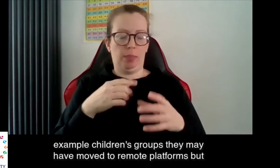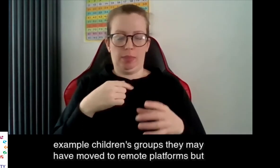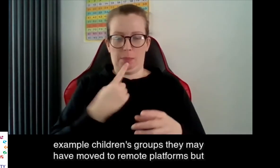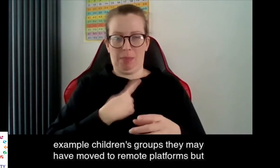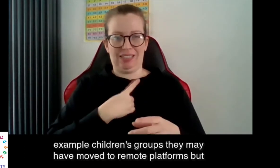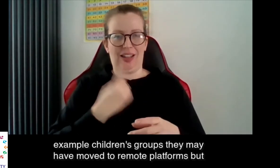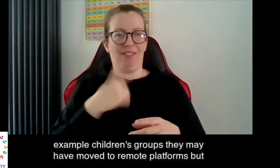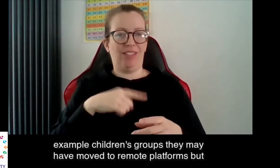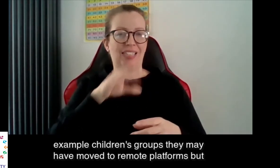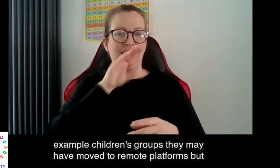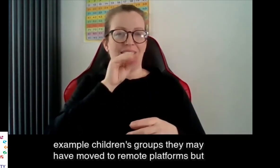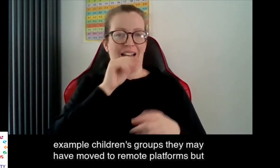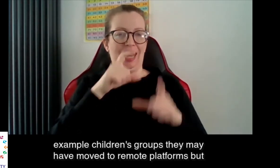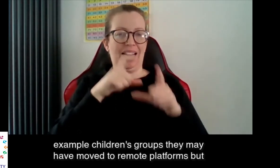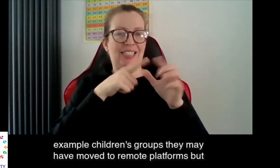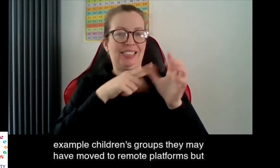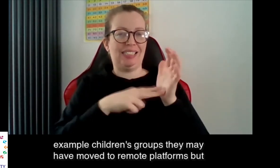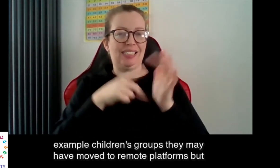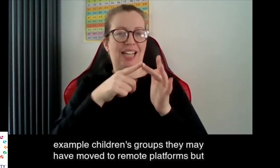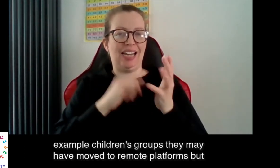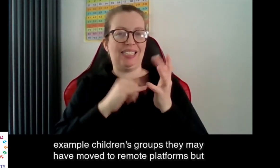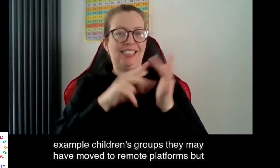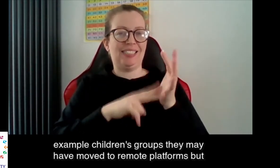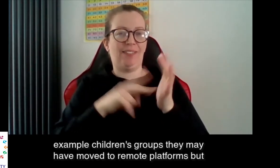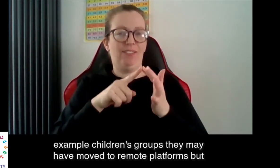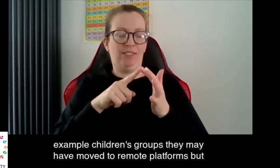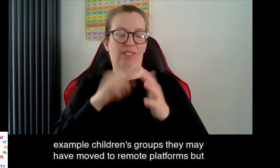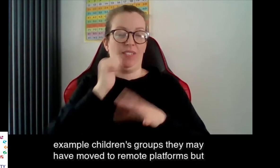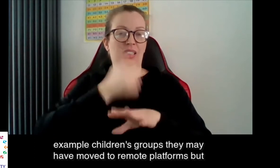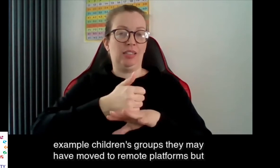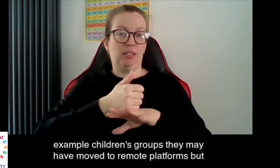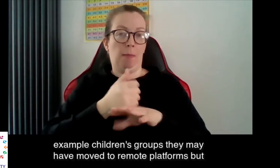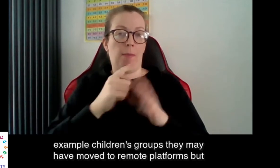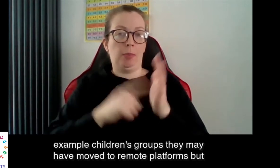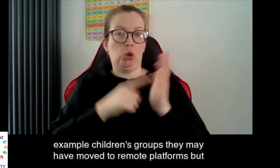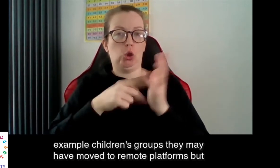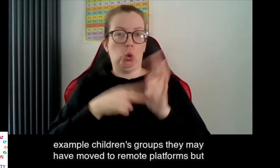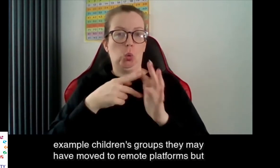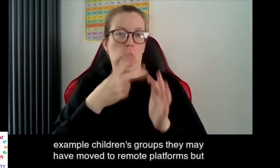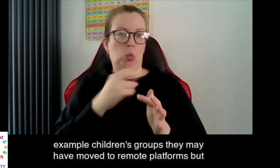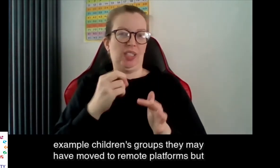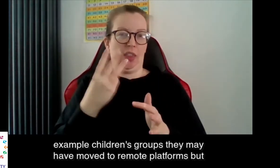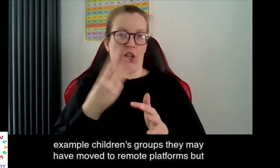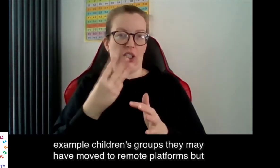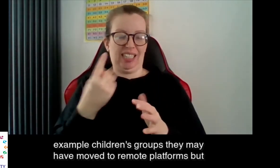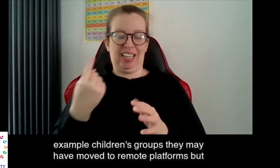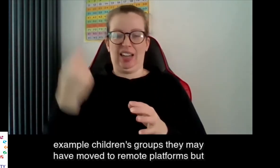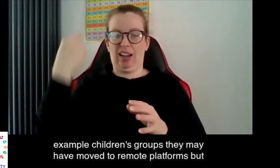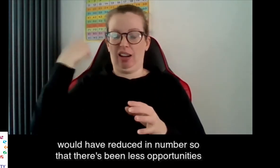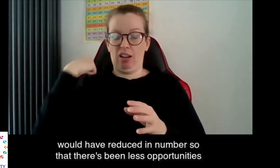you can join our deaf teaching group, which was set up by me and Danny Siv in June